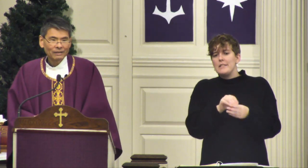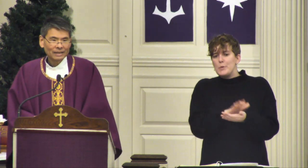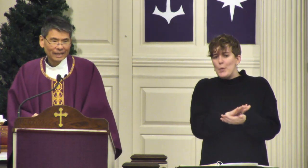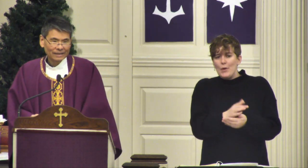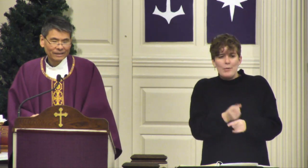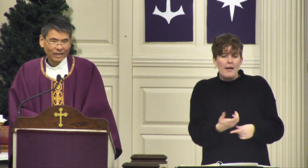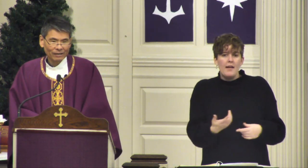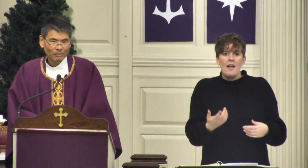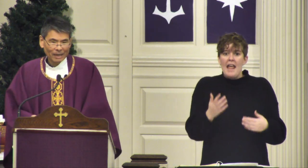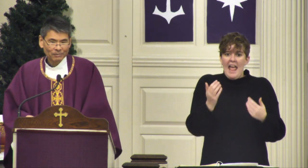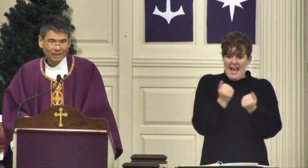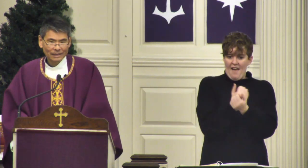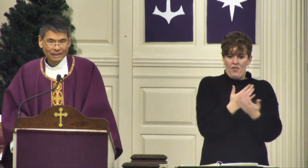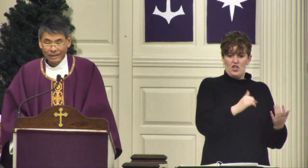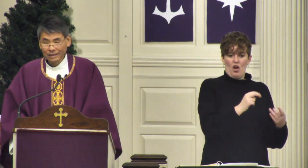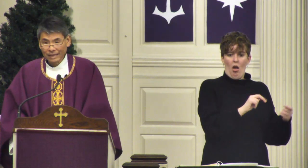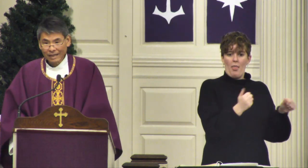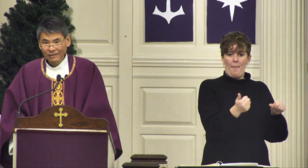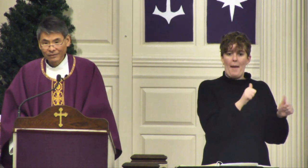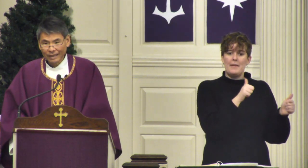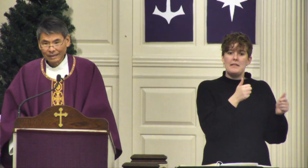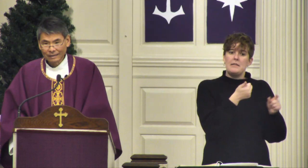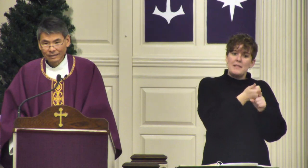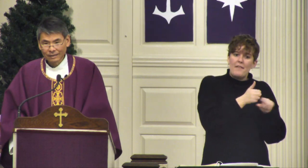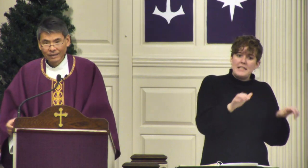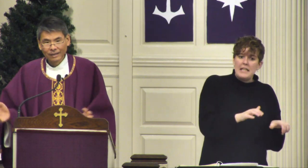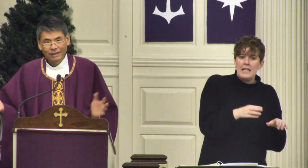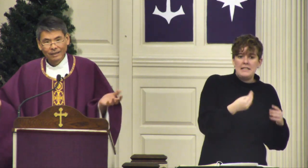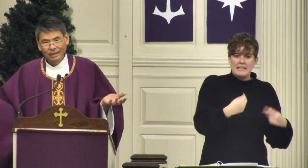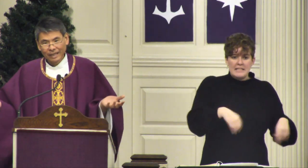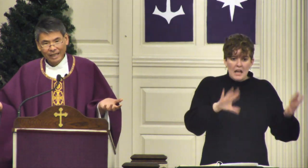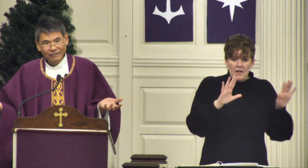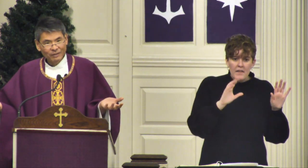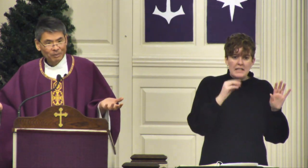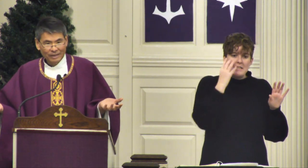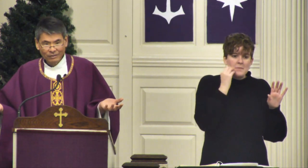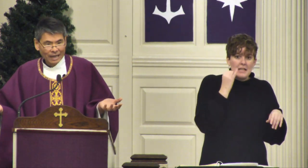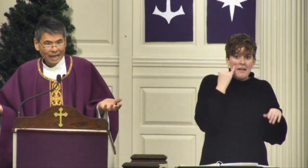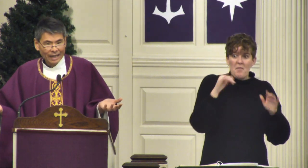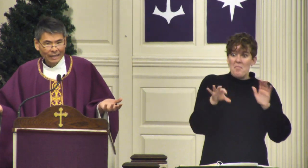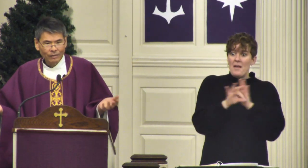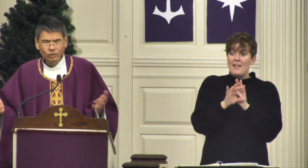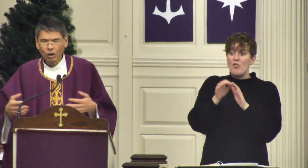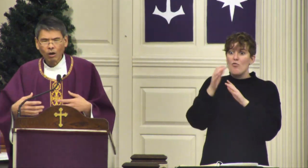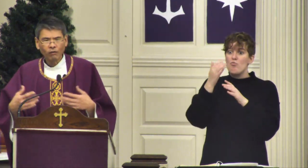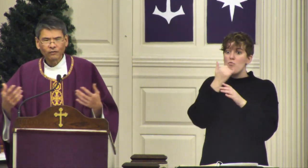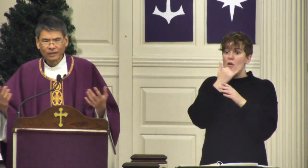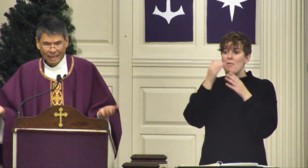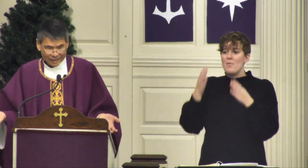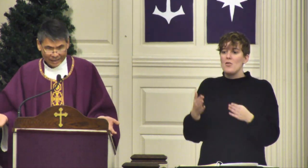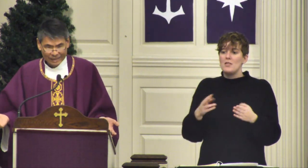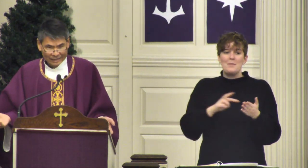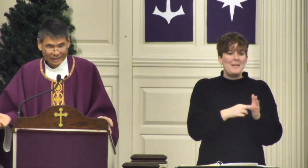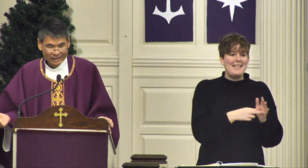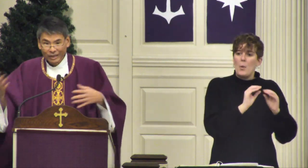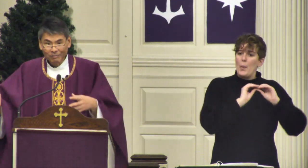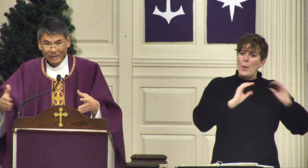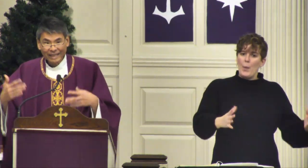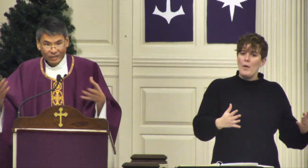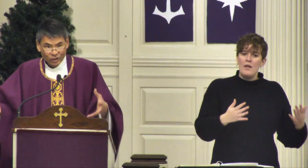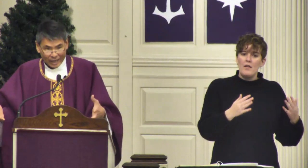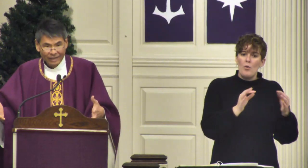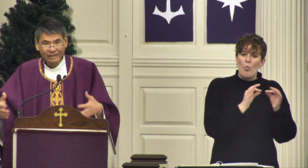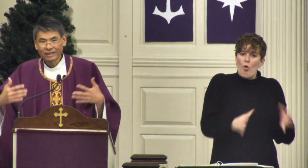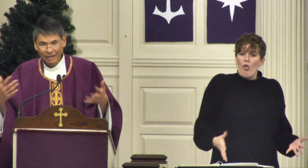things that John the Baptist did and sacrificed, if he picked the wrong guy, it was all for nothing, including being